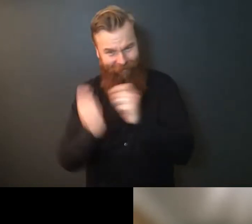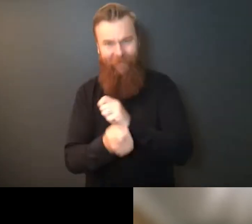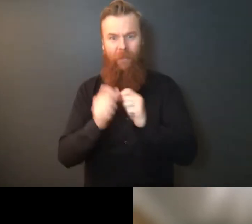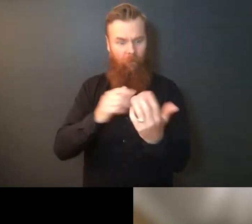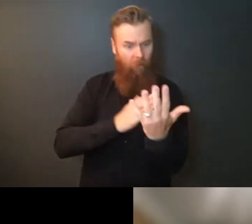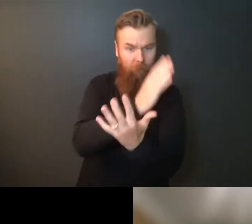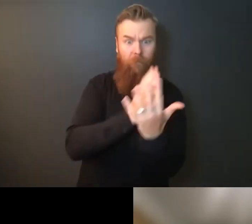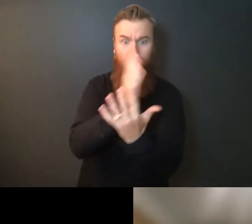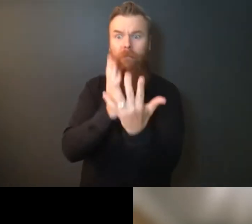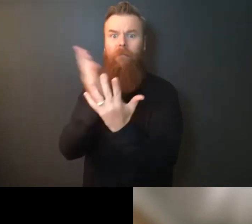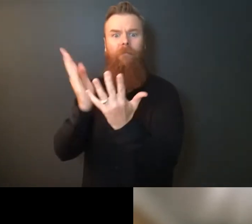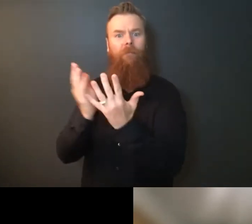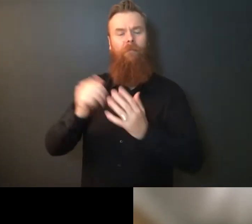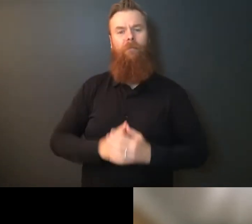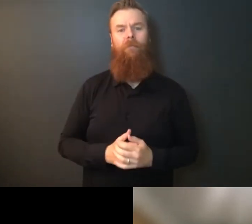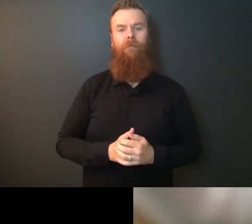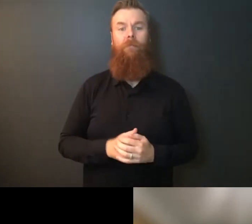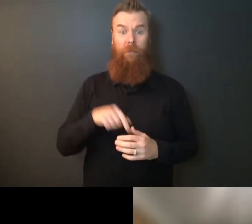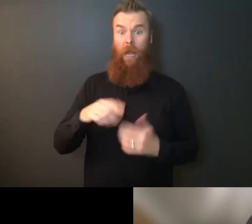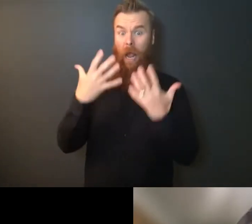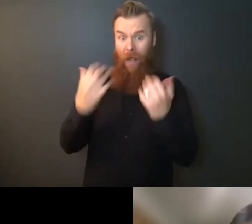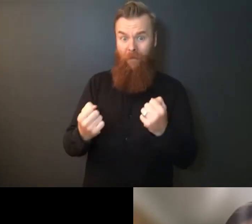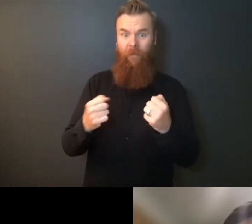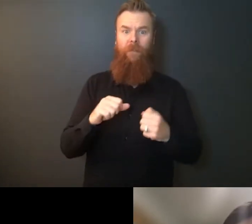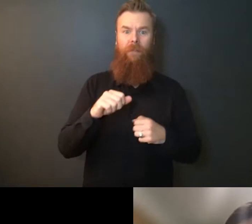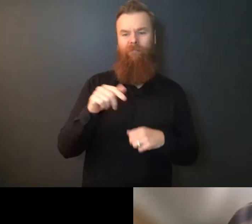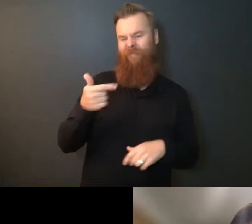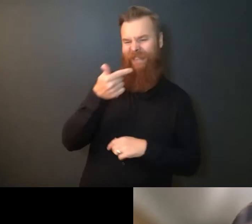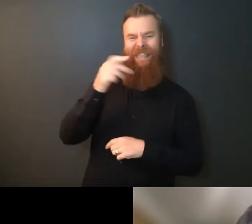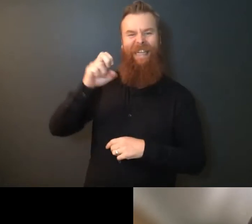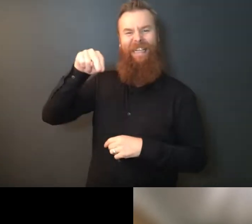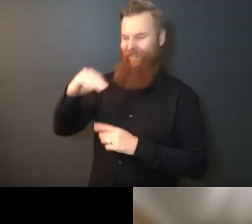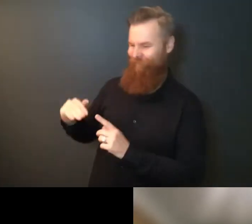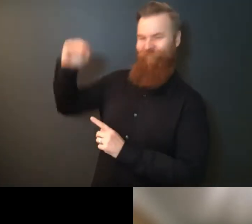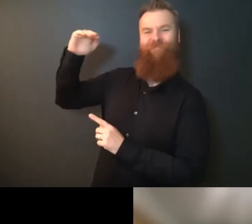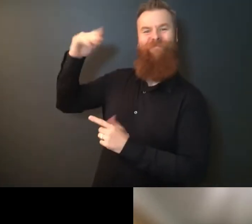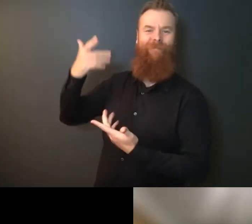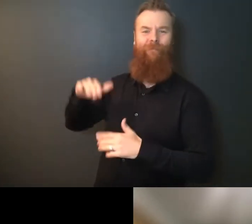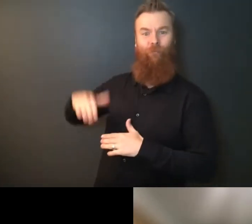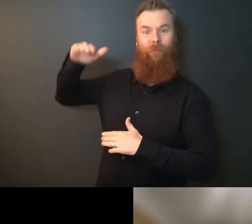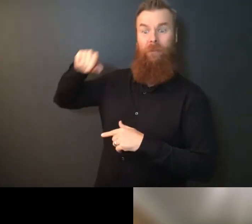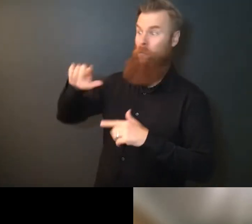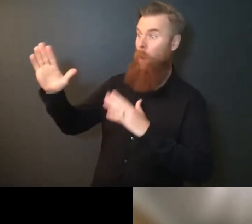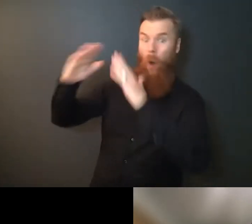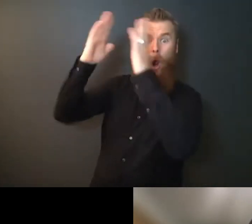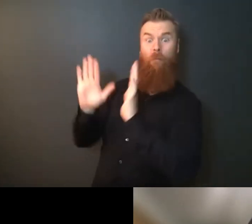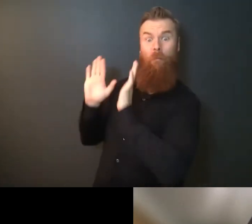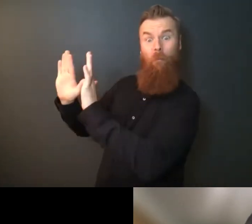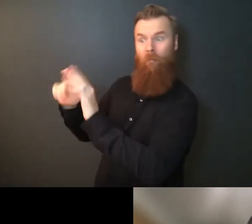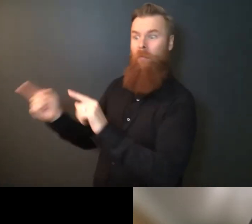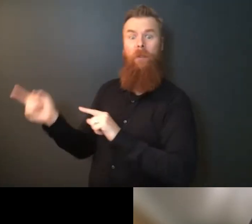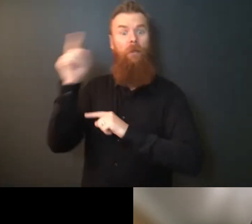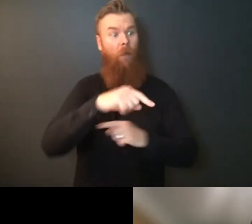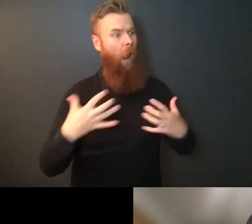person's journey, the adolescent's journey from their home all the way to the health center and back, and how they interacted with their